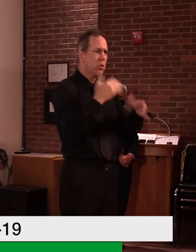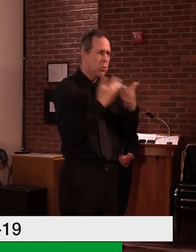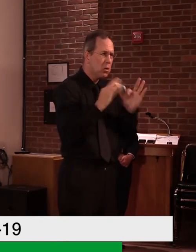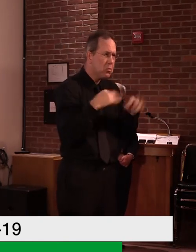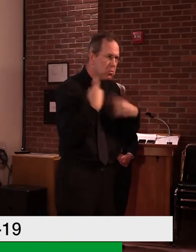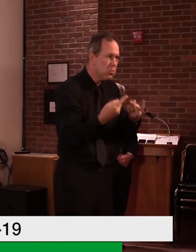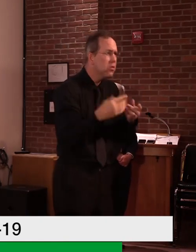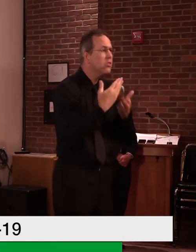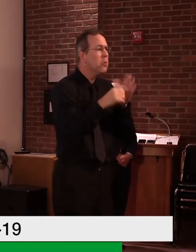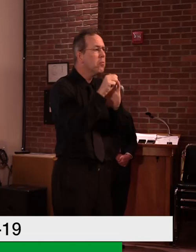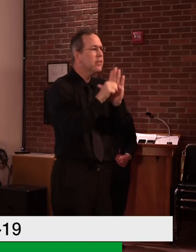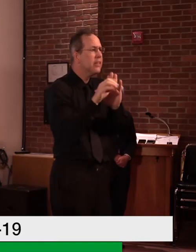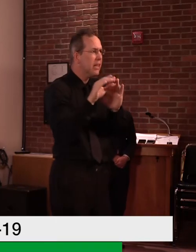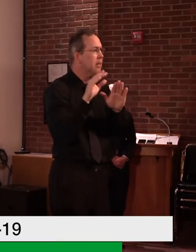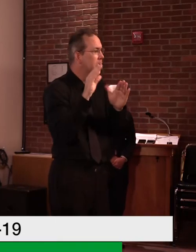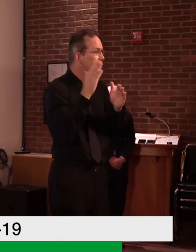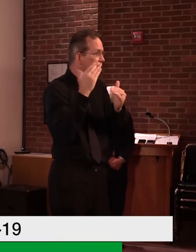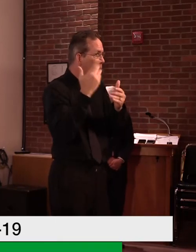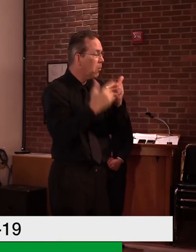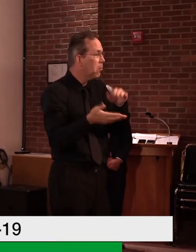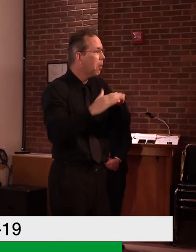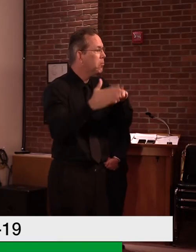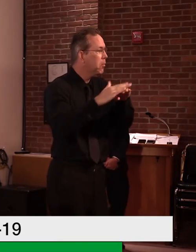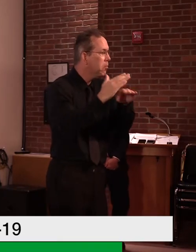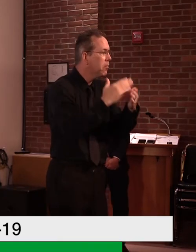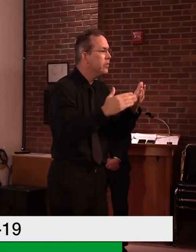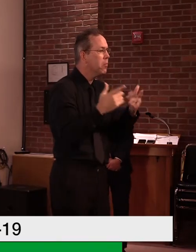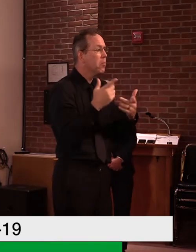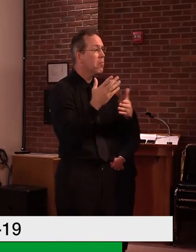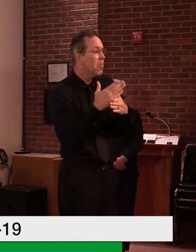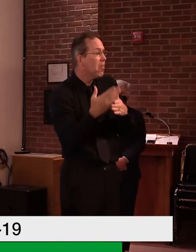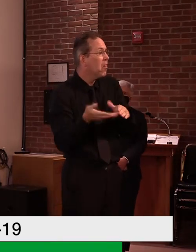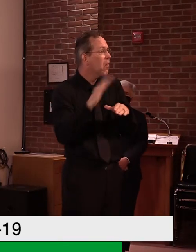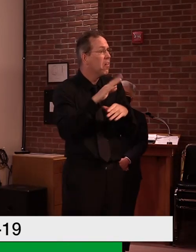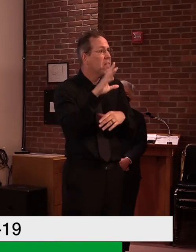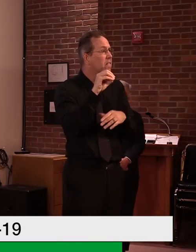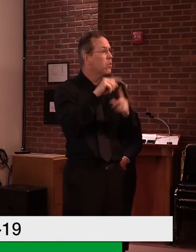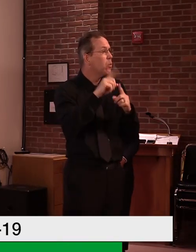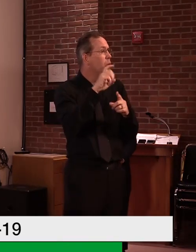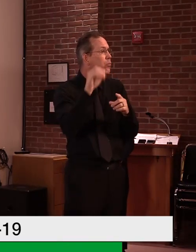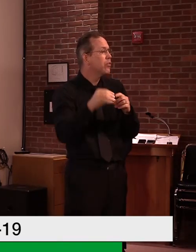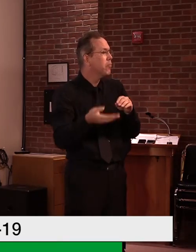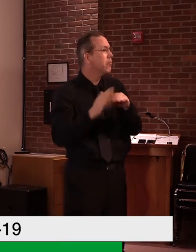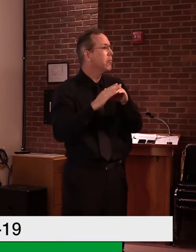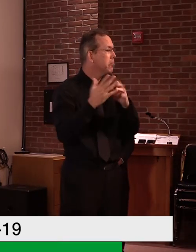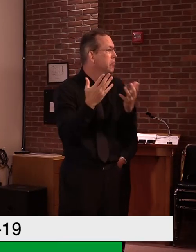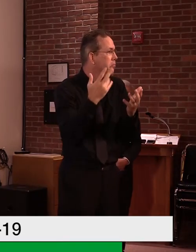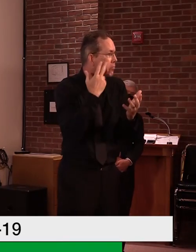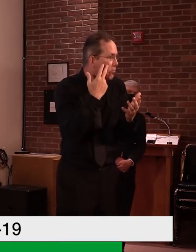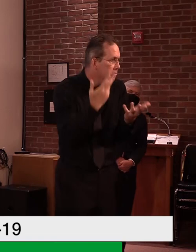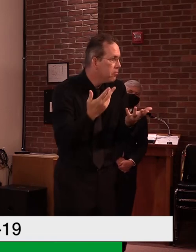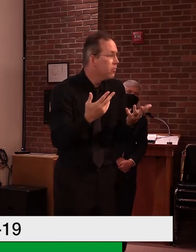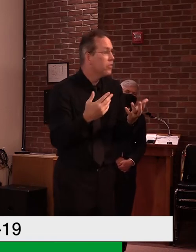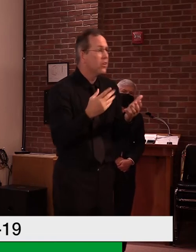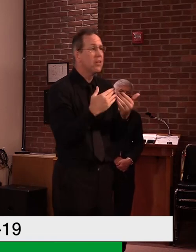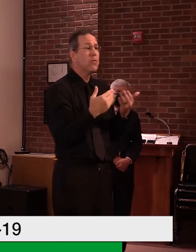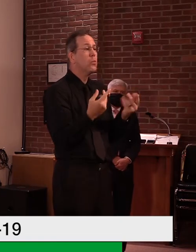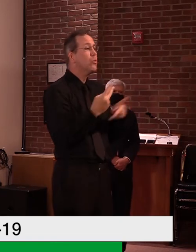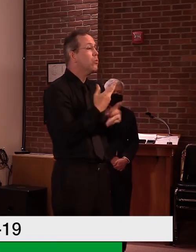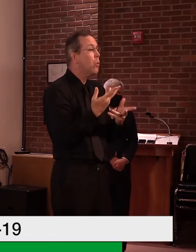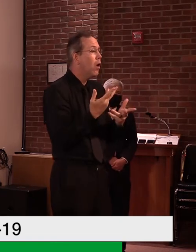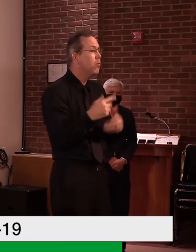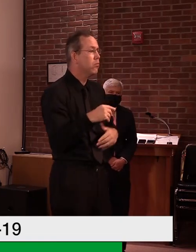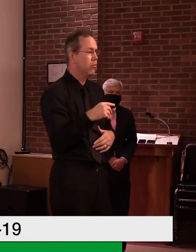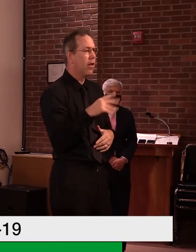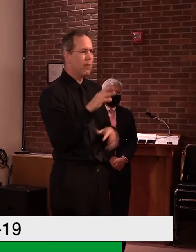50 and 100%, with some even forecast to see higher growth than that. Again, this is something that should give us pause here in